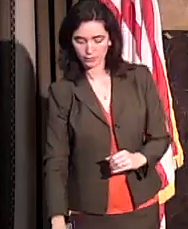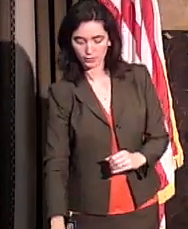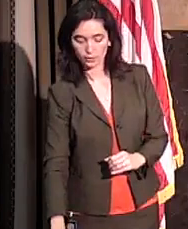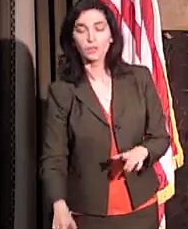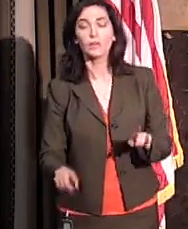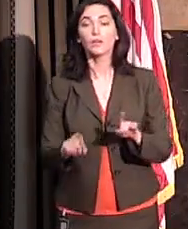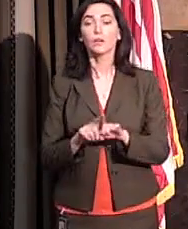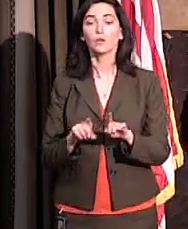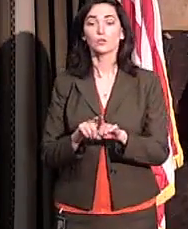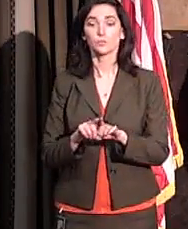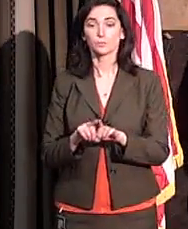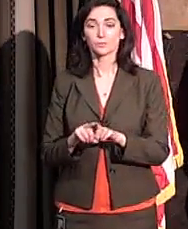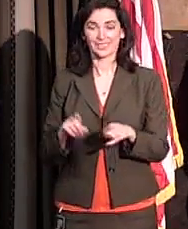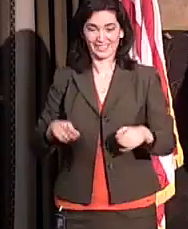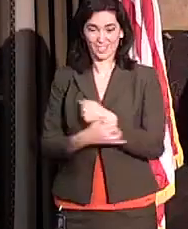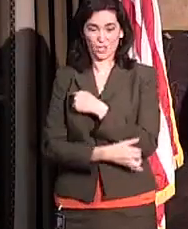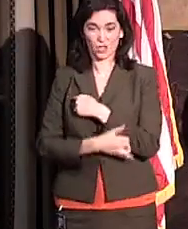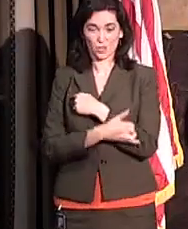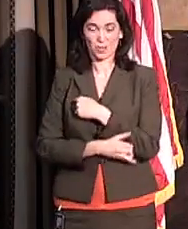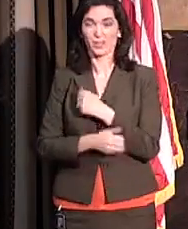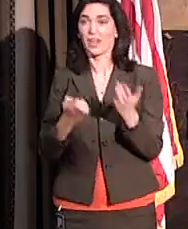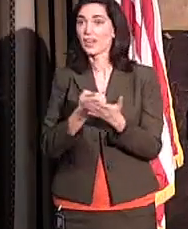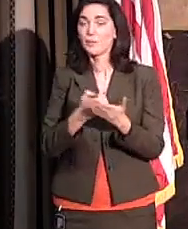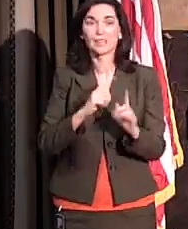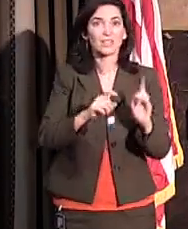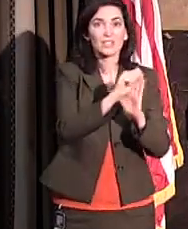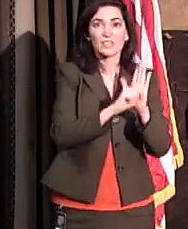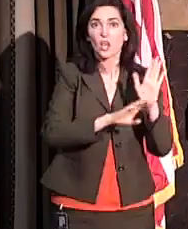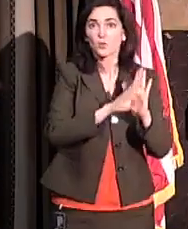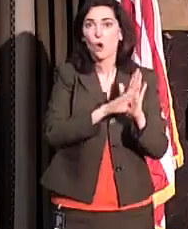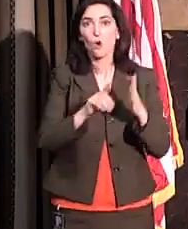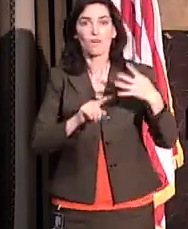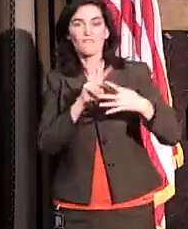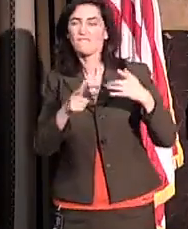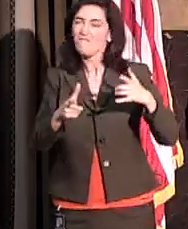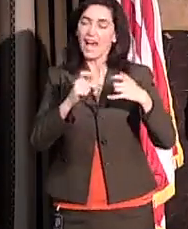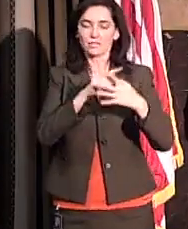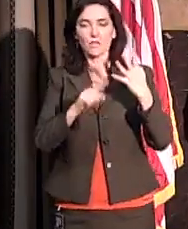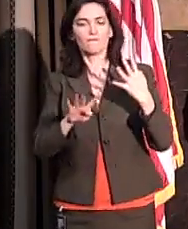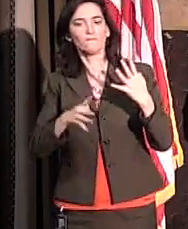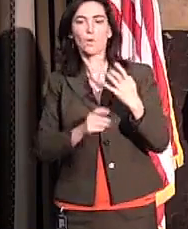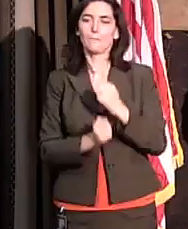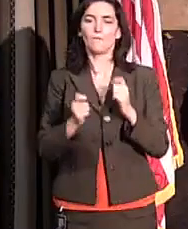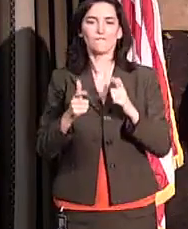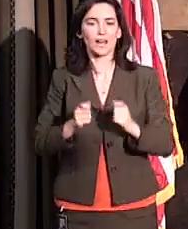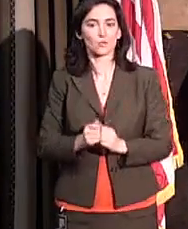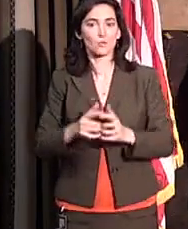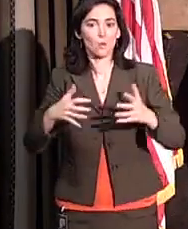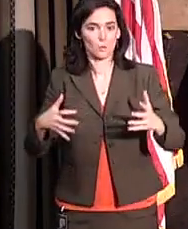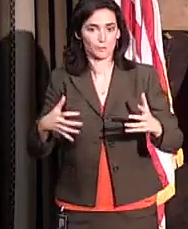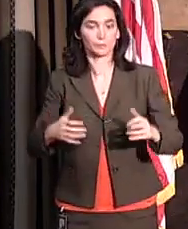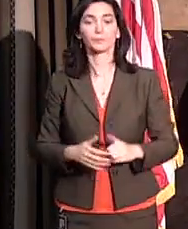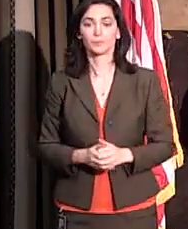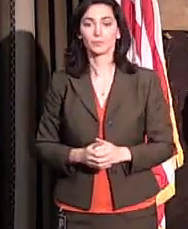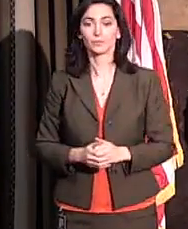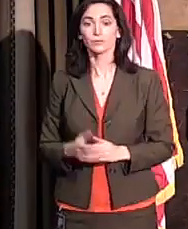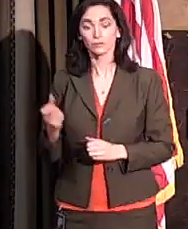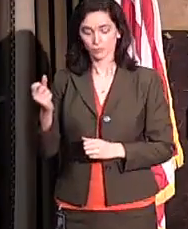growing economy in the country. At our COVID-19 bottom, our economy was generating